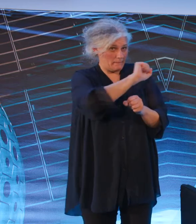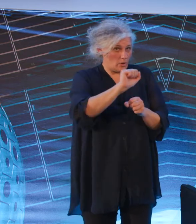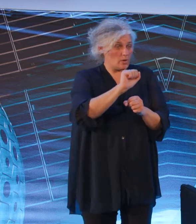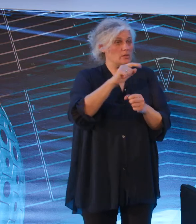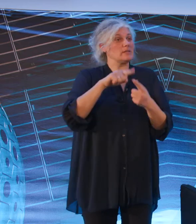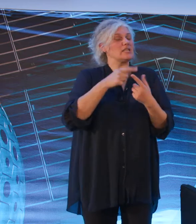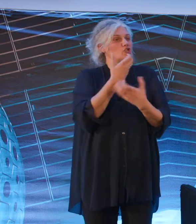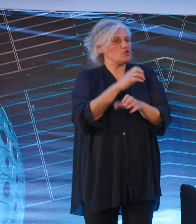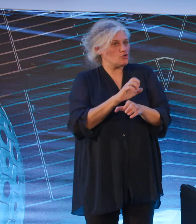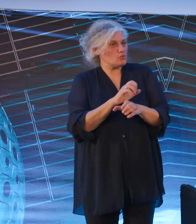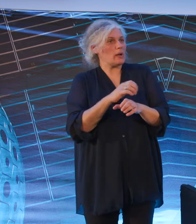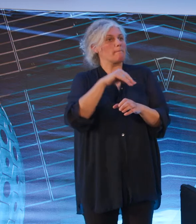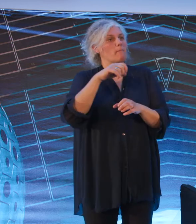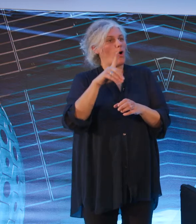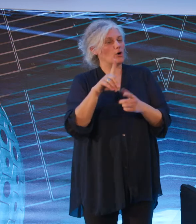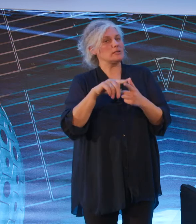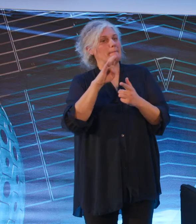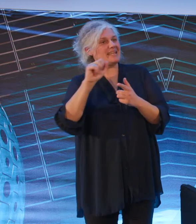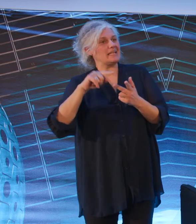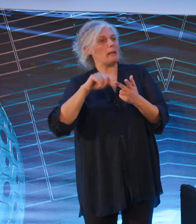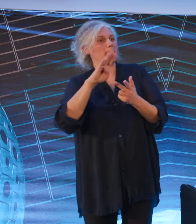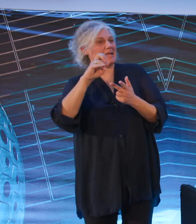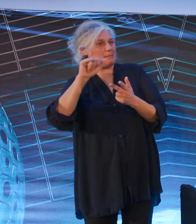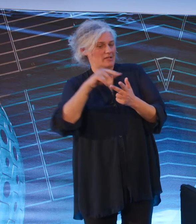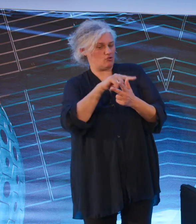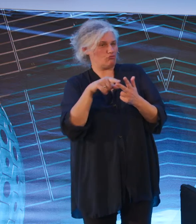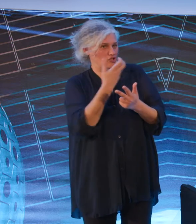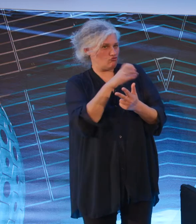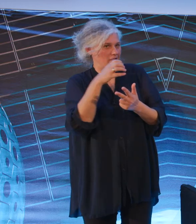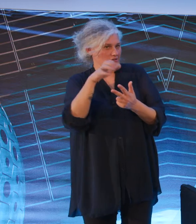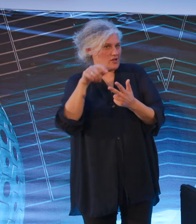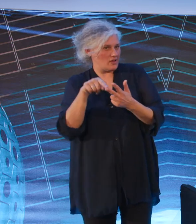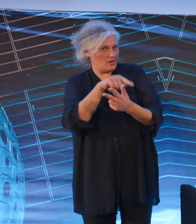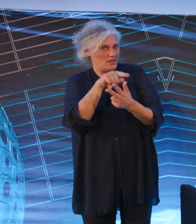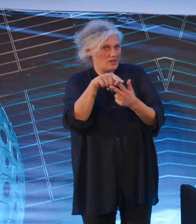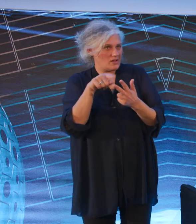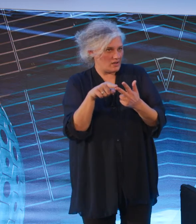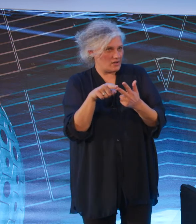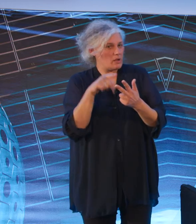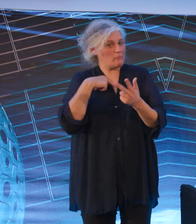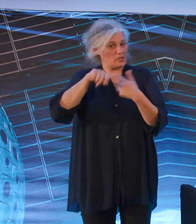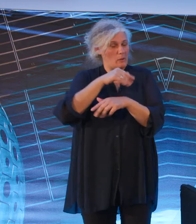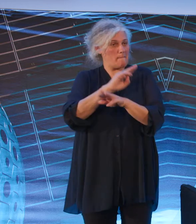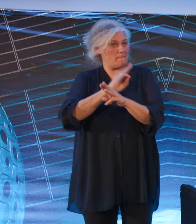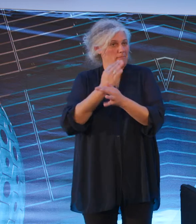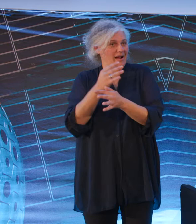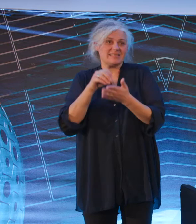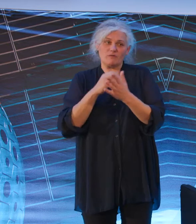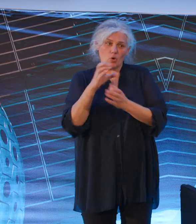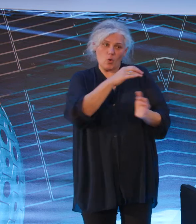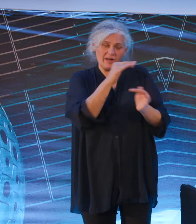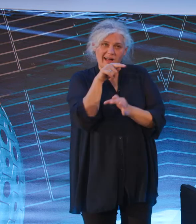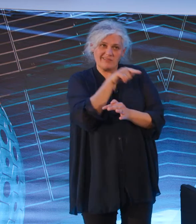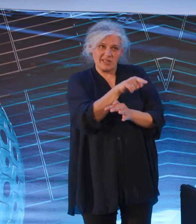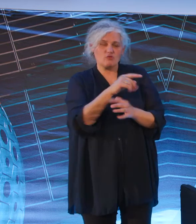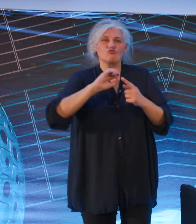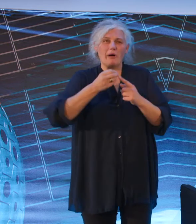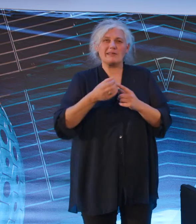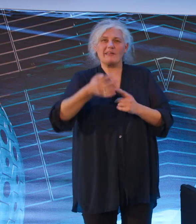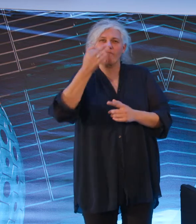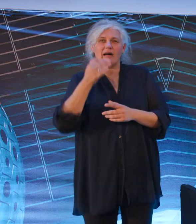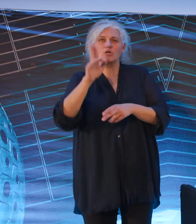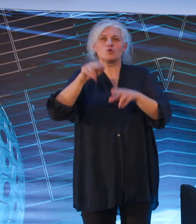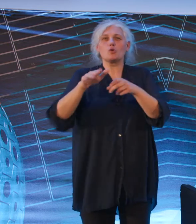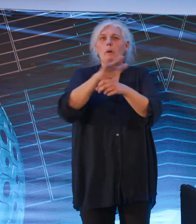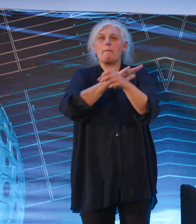and the children, Maud, Billy and Baby, who are not their children, but the children they must care for now, as Opal and Denny try to find a place